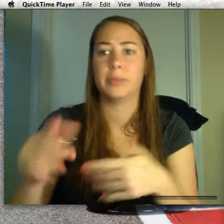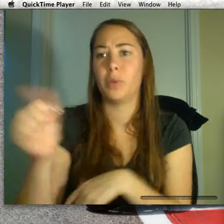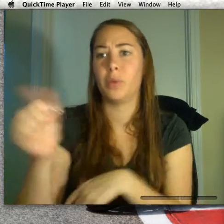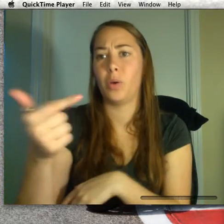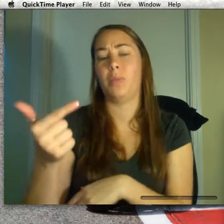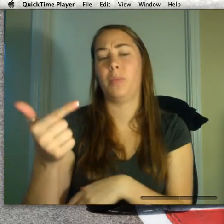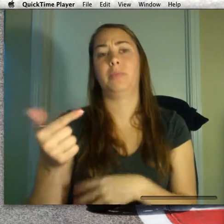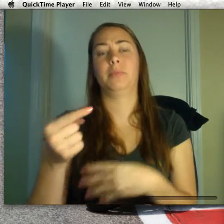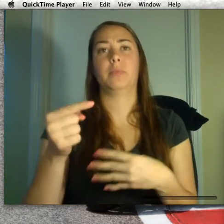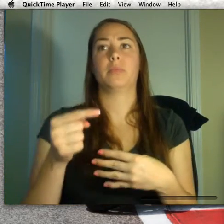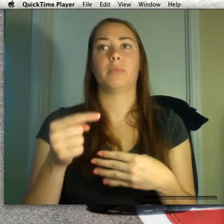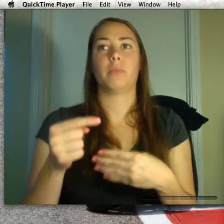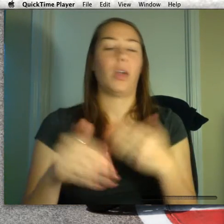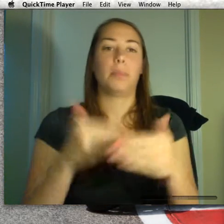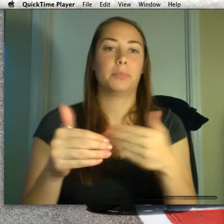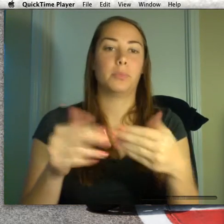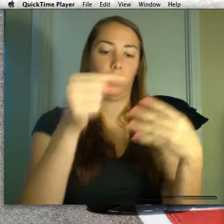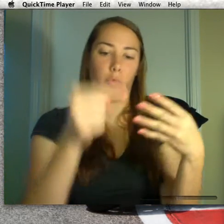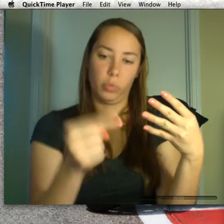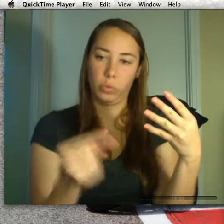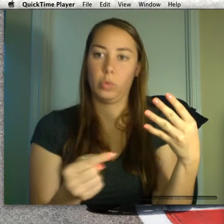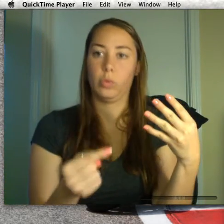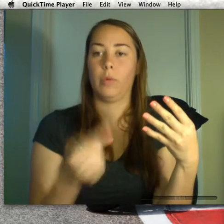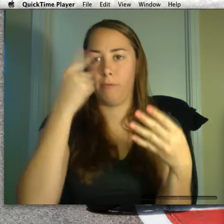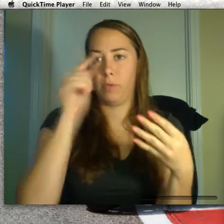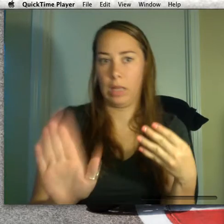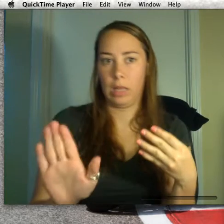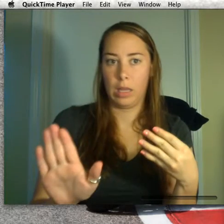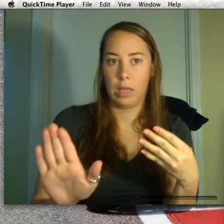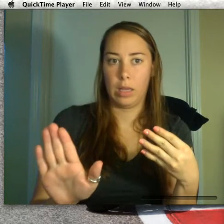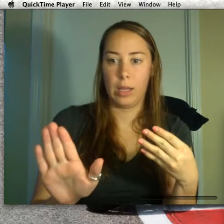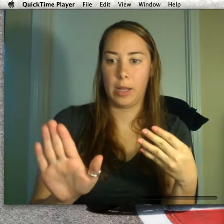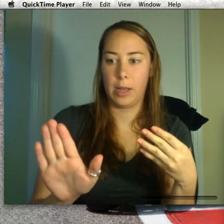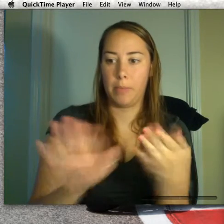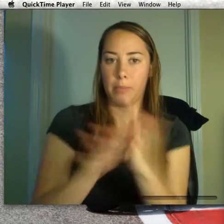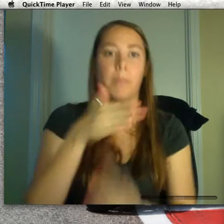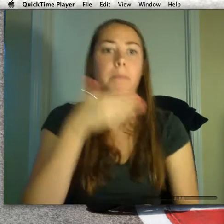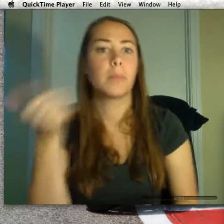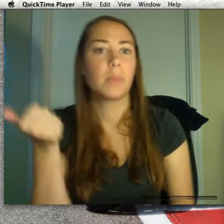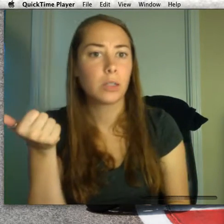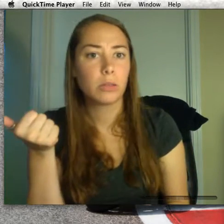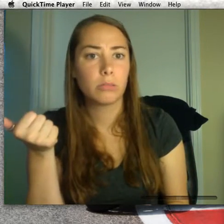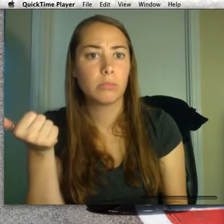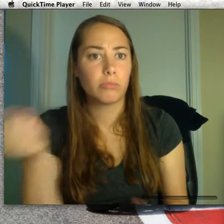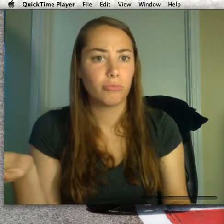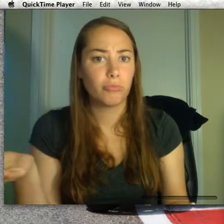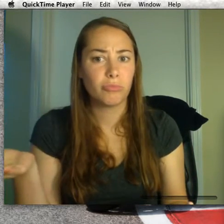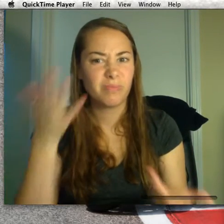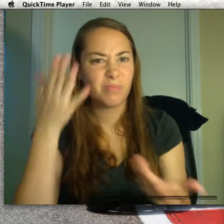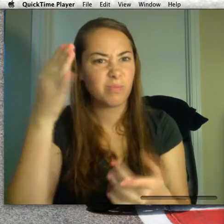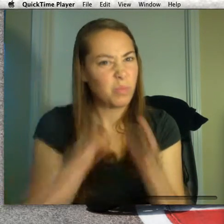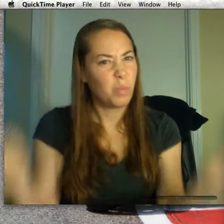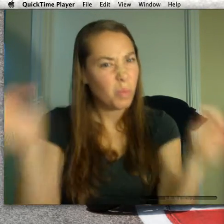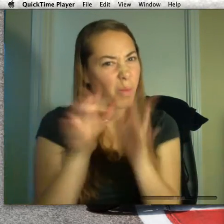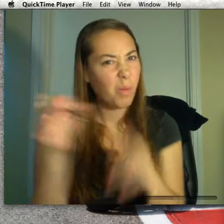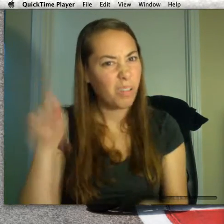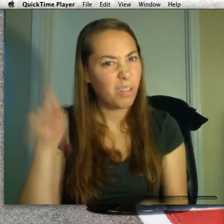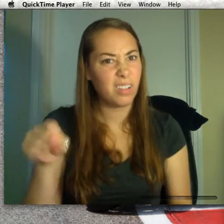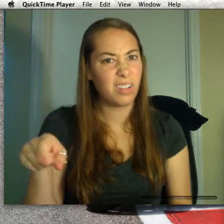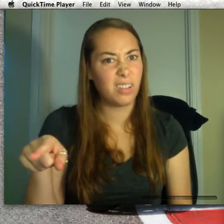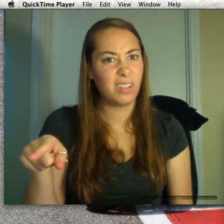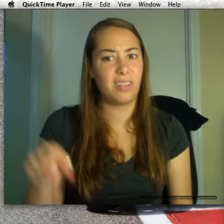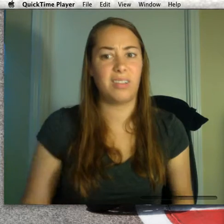for all of its people. There is the biblical imperative to include all and leave no